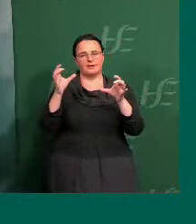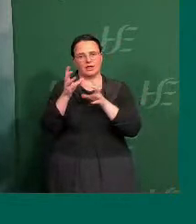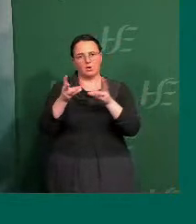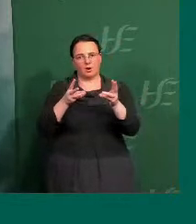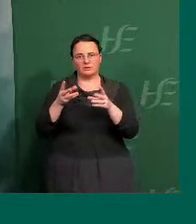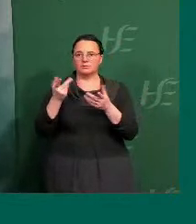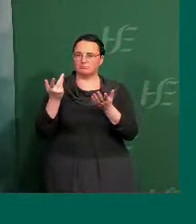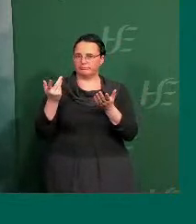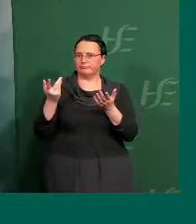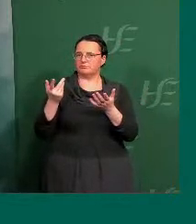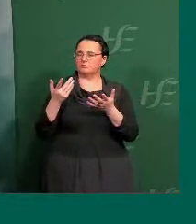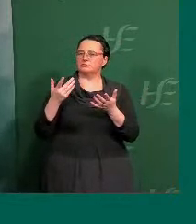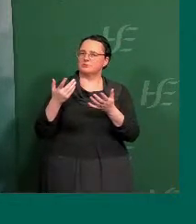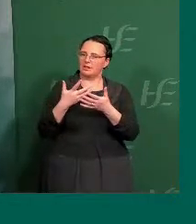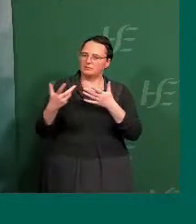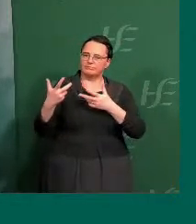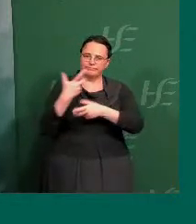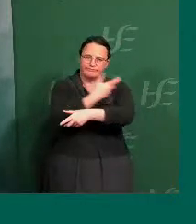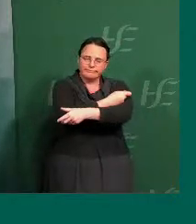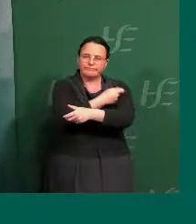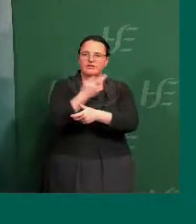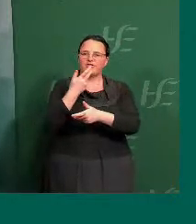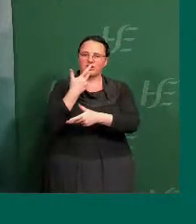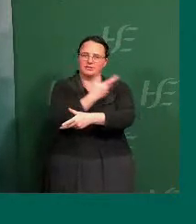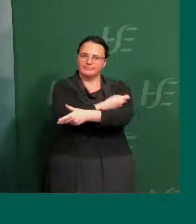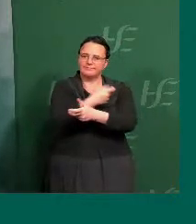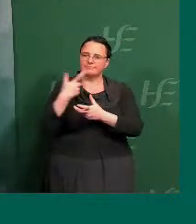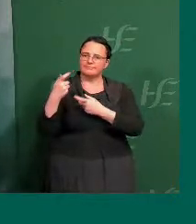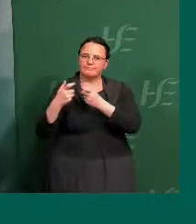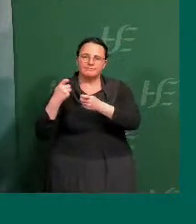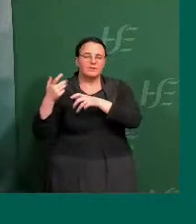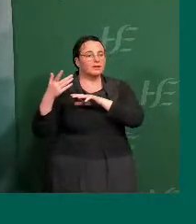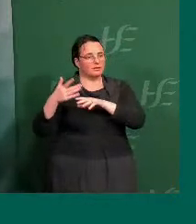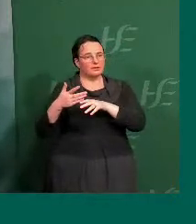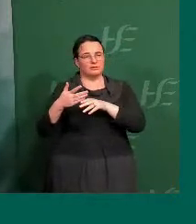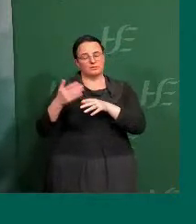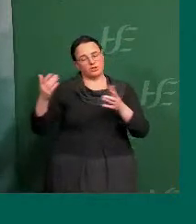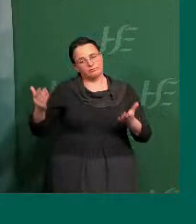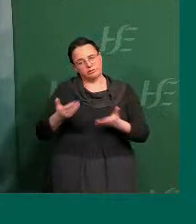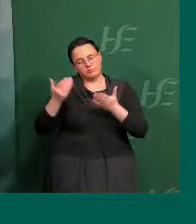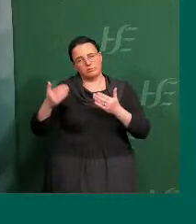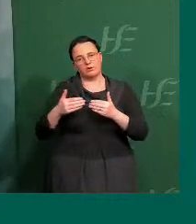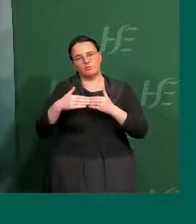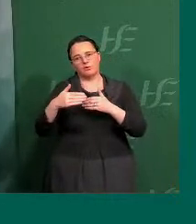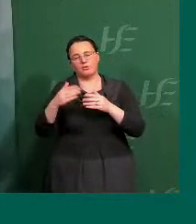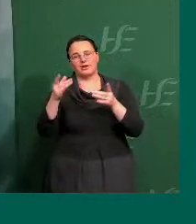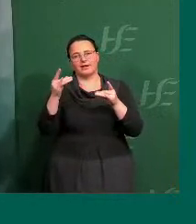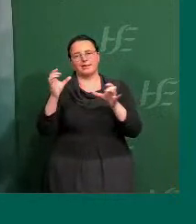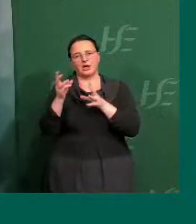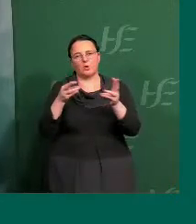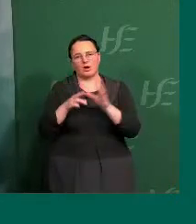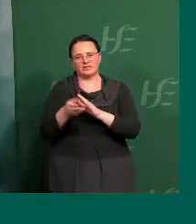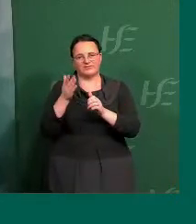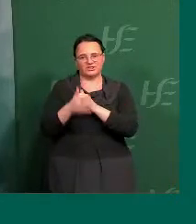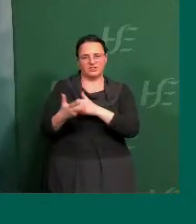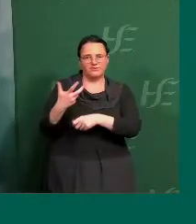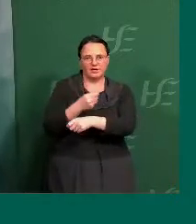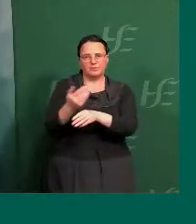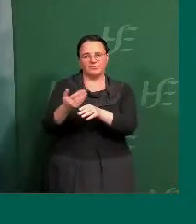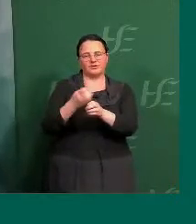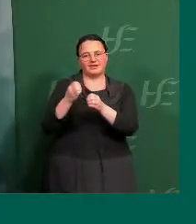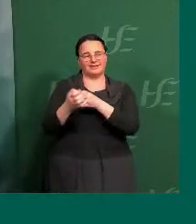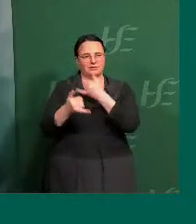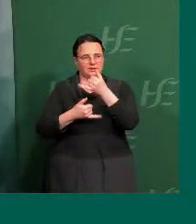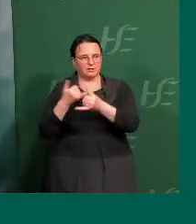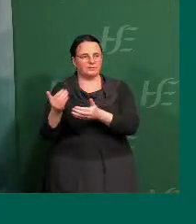progressed, some to go, and we're continuing to promote that and to ensure we get more and more of our healthcare workers through before the end of the year. Medically vulnerable,